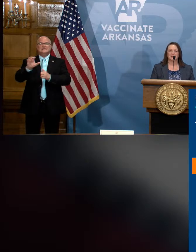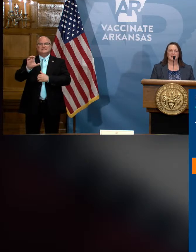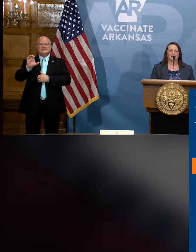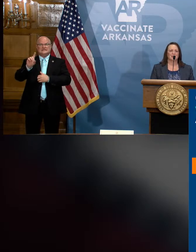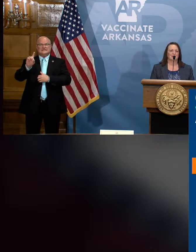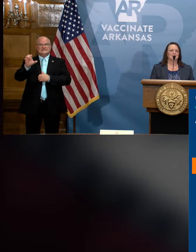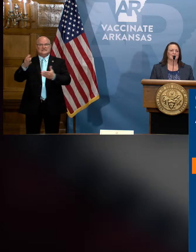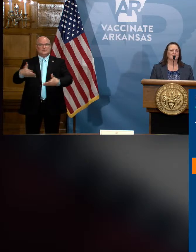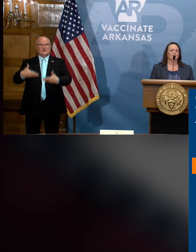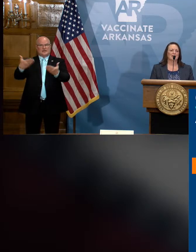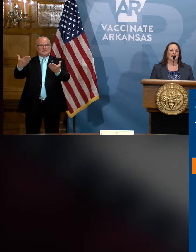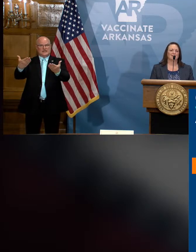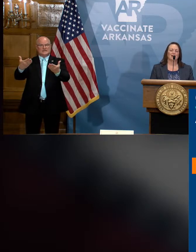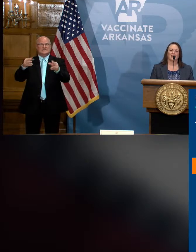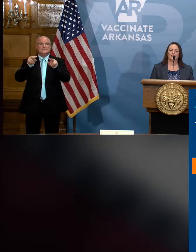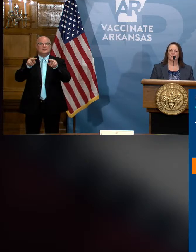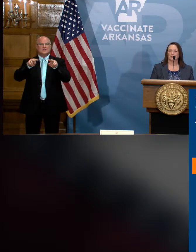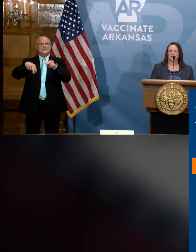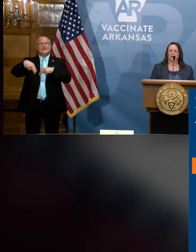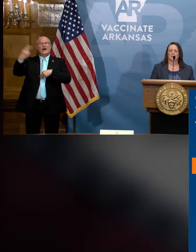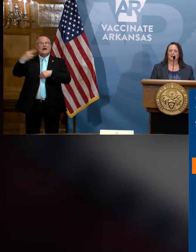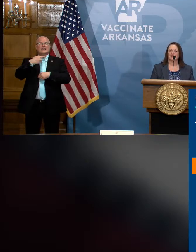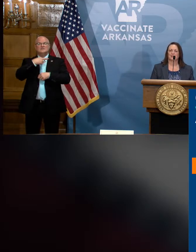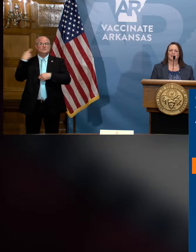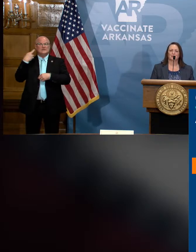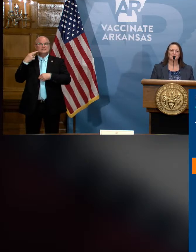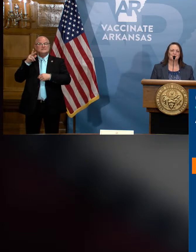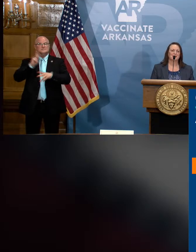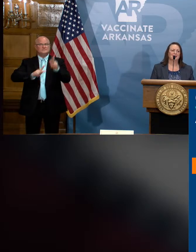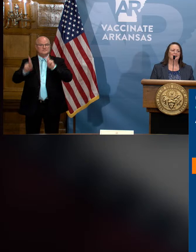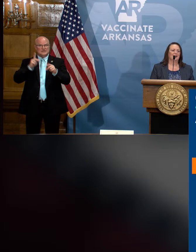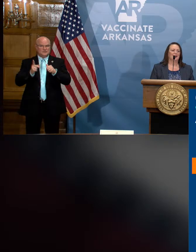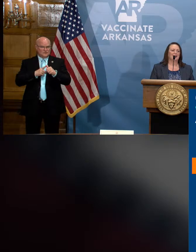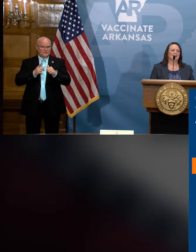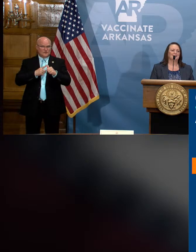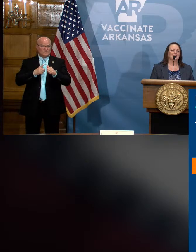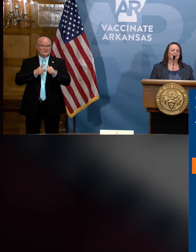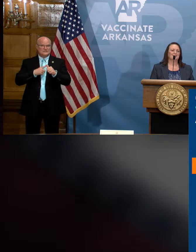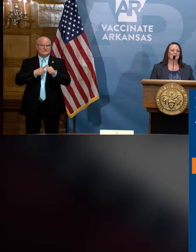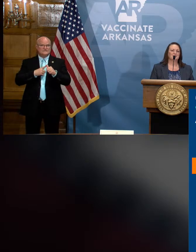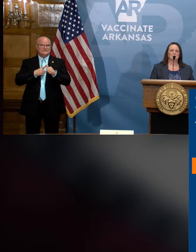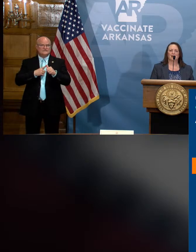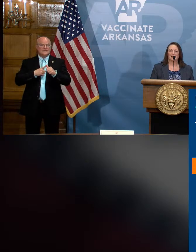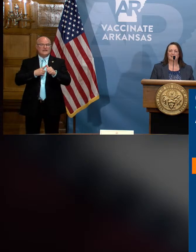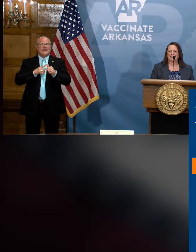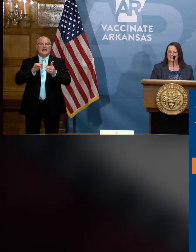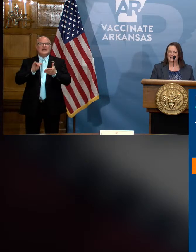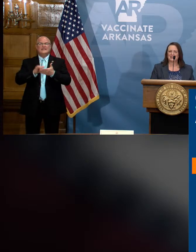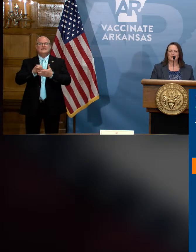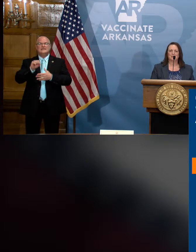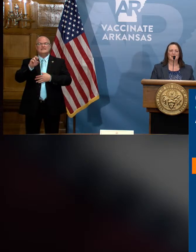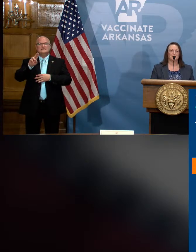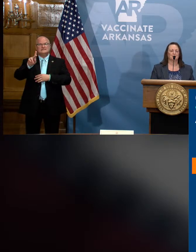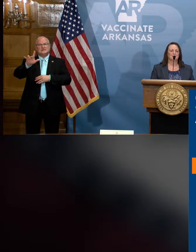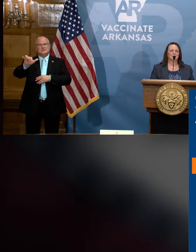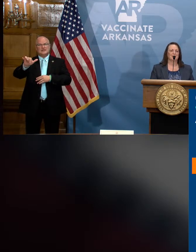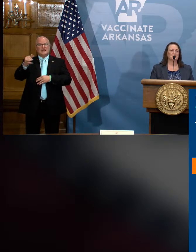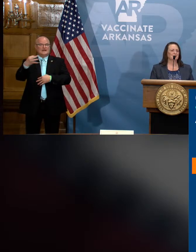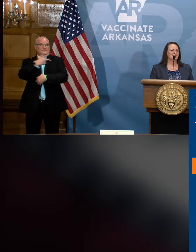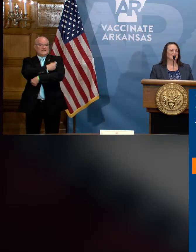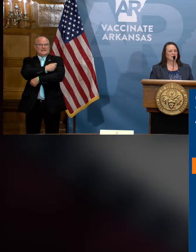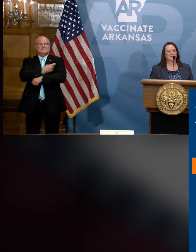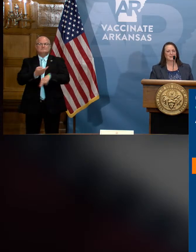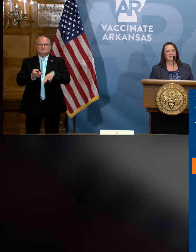CDC recommendations of looking at the highest risk populations first. And given the supply of vaccine, we've been able